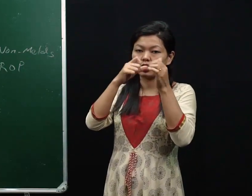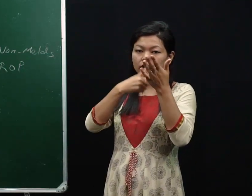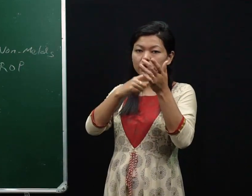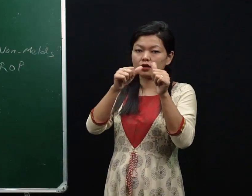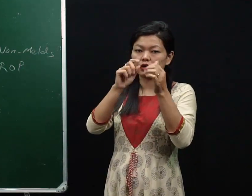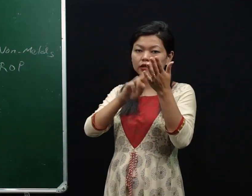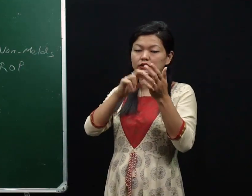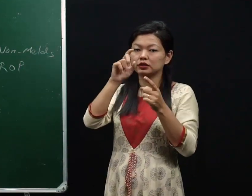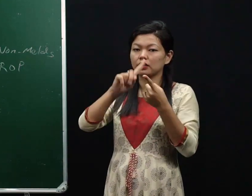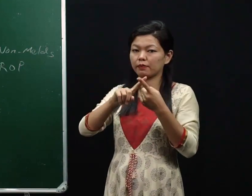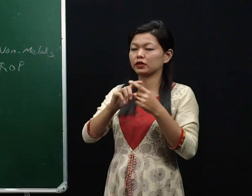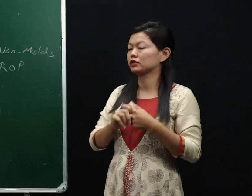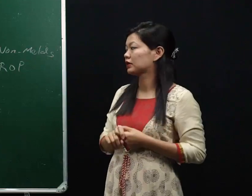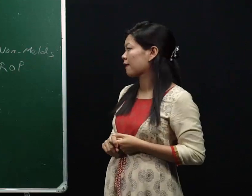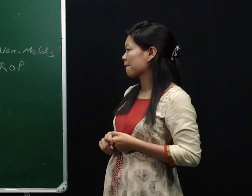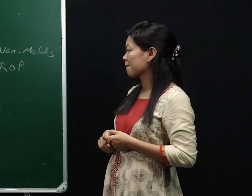Appearance.